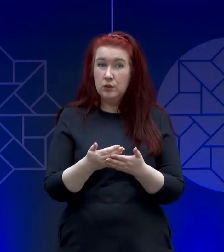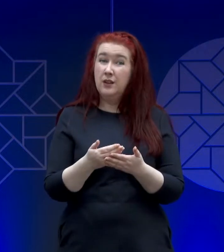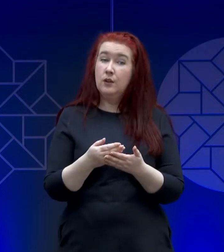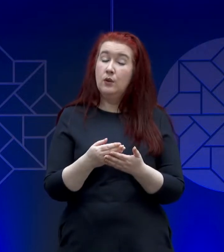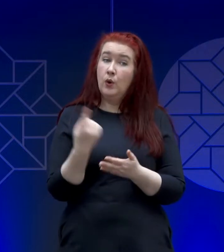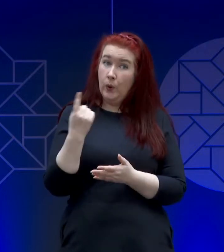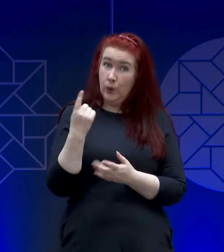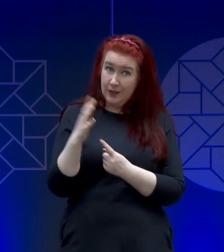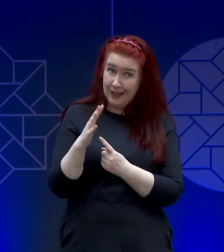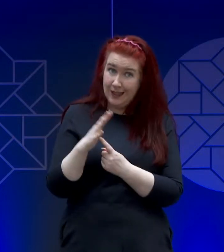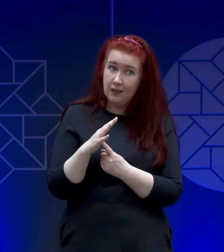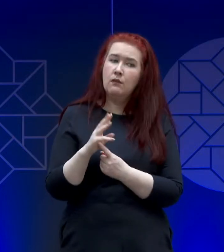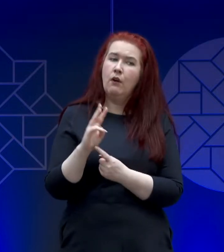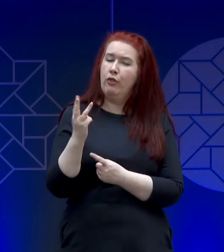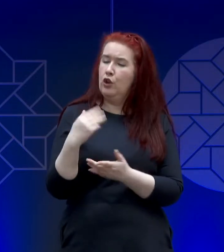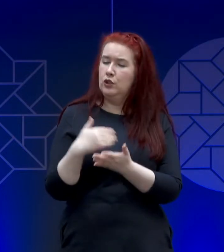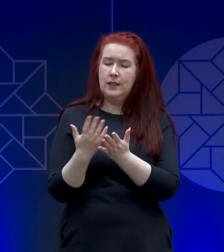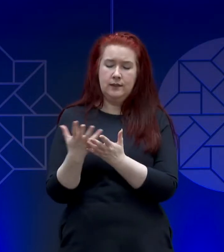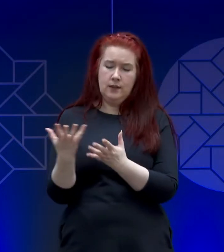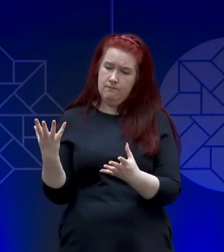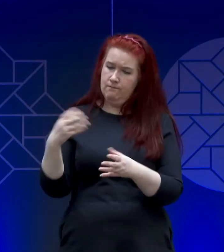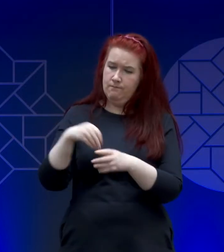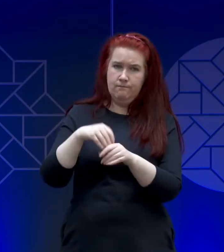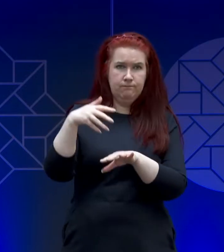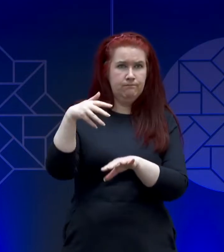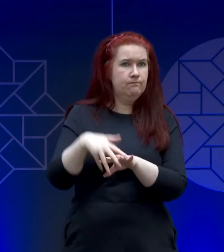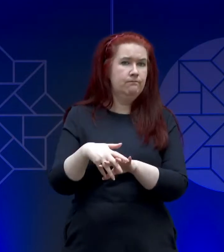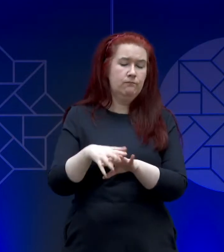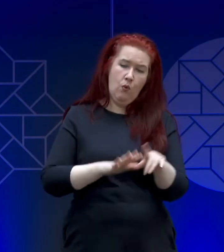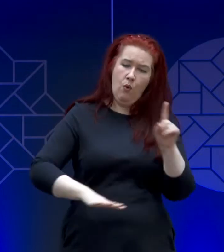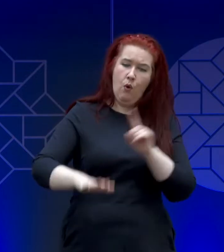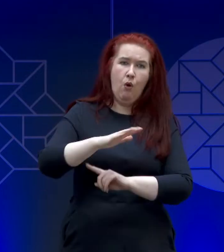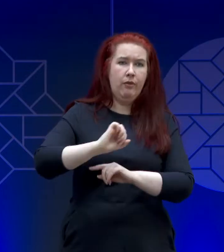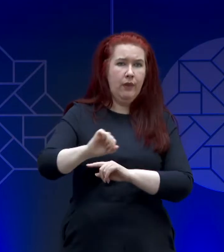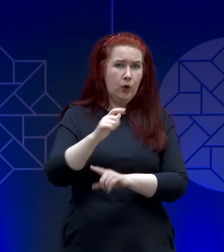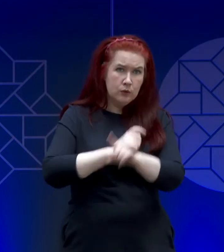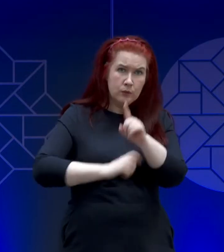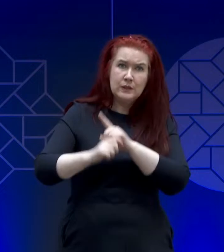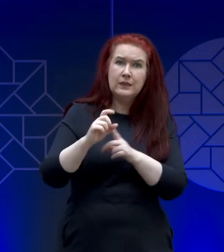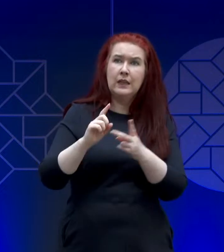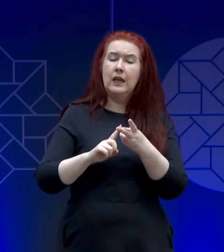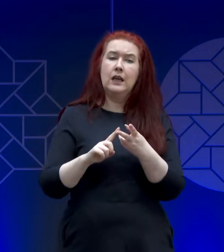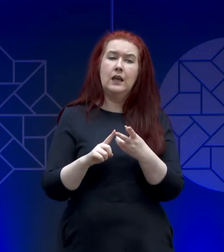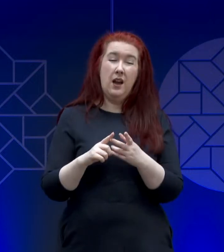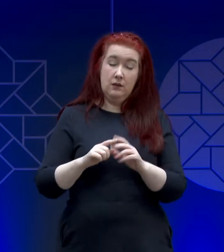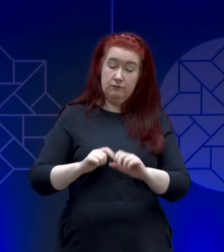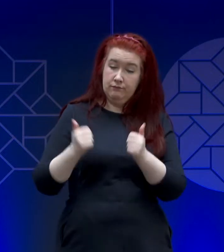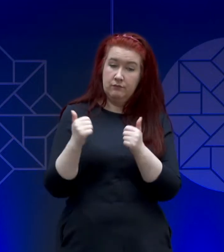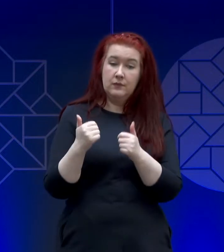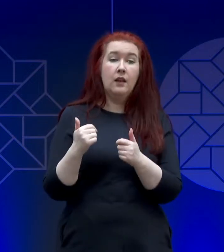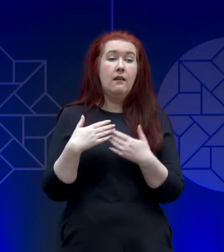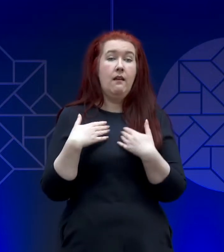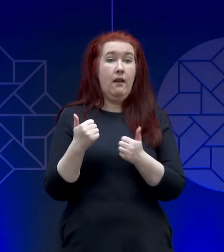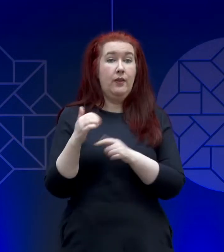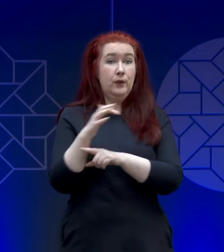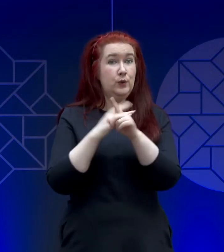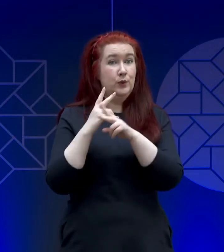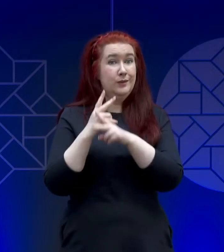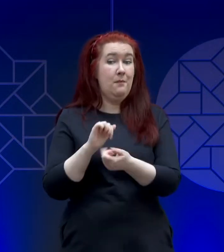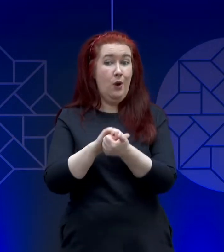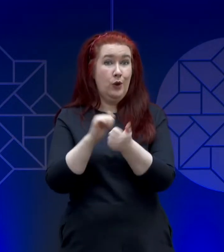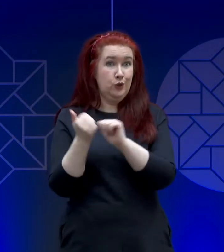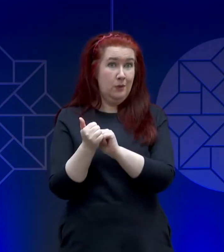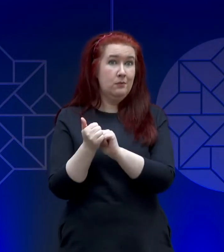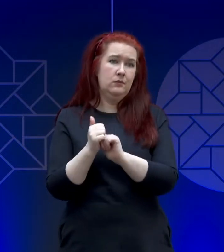was absolutely woven into everything within the community and the effective role of health and social care partnerships